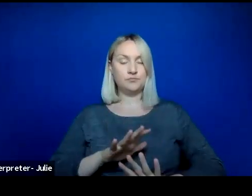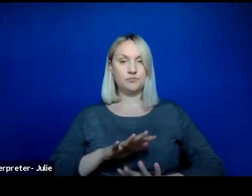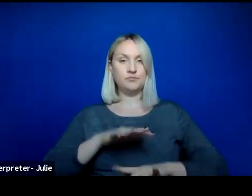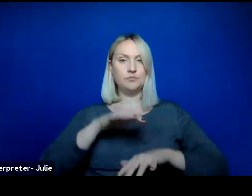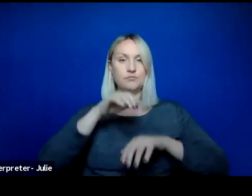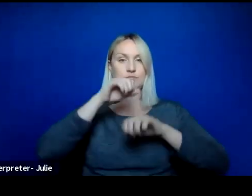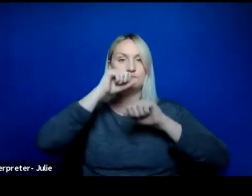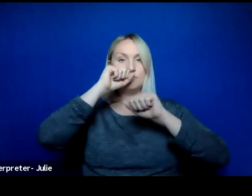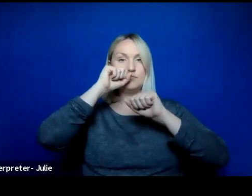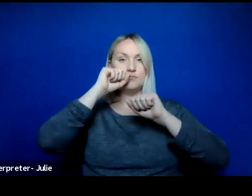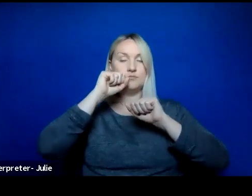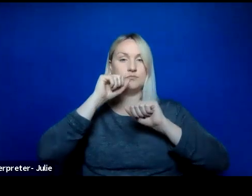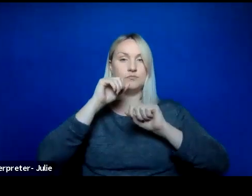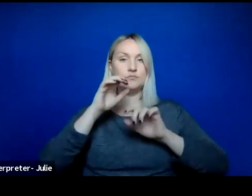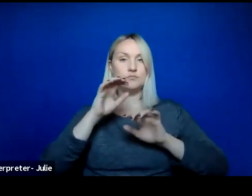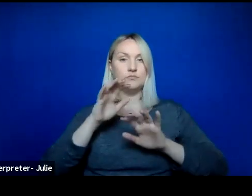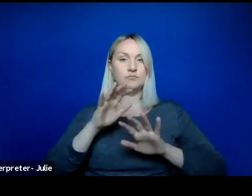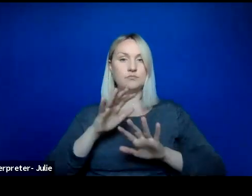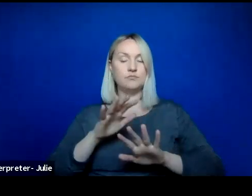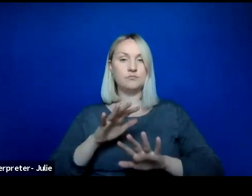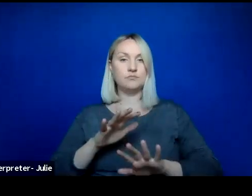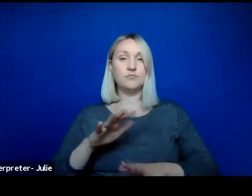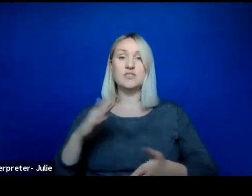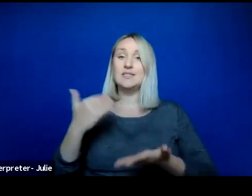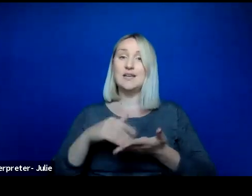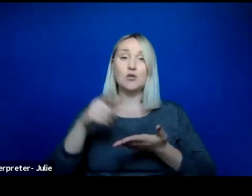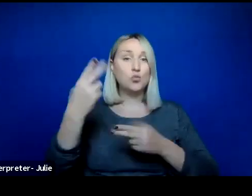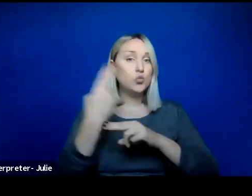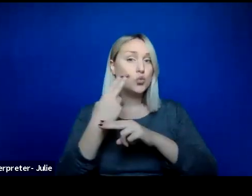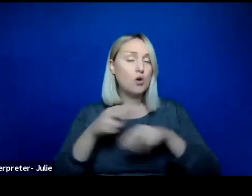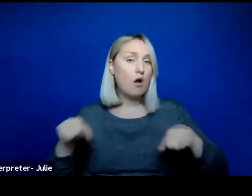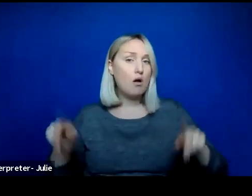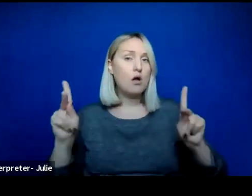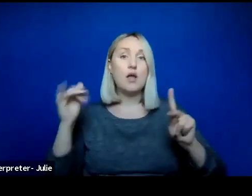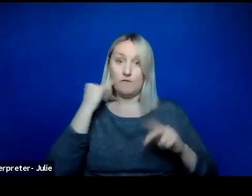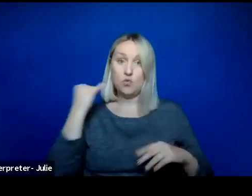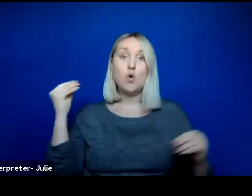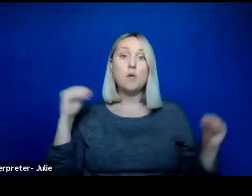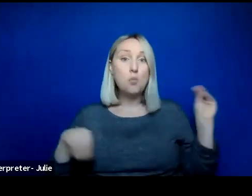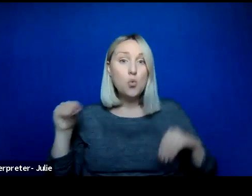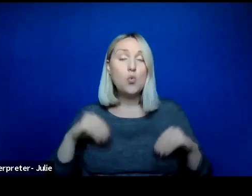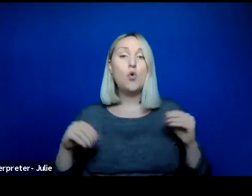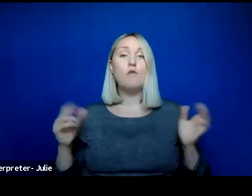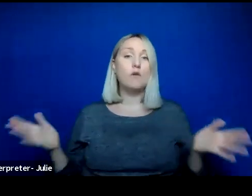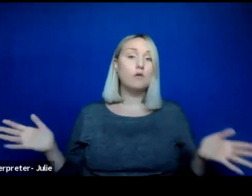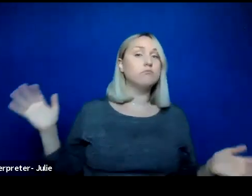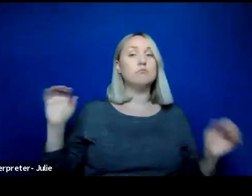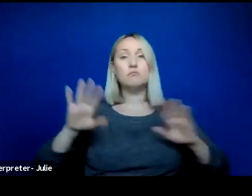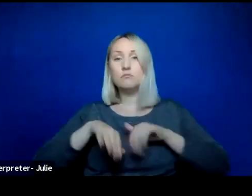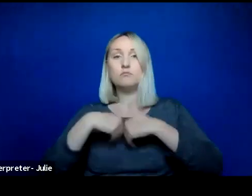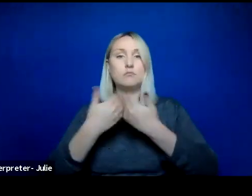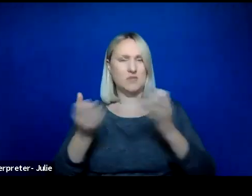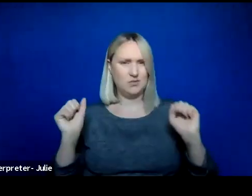and just take this opportunity. If you want to keep moving, if you want to keep directing with your